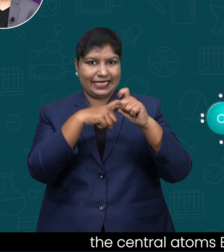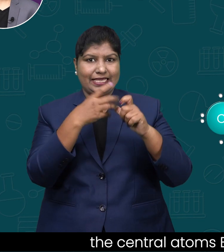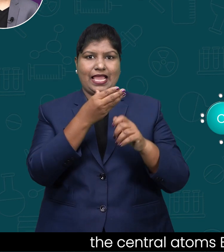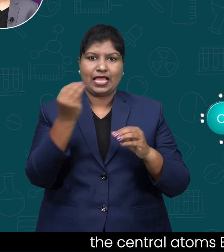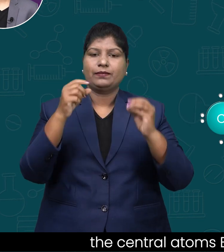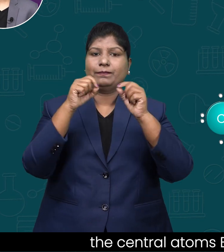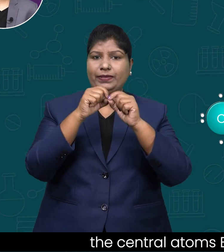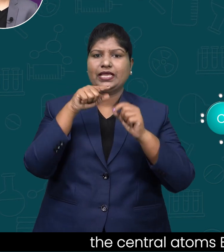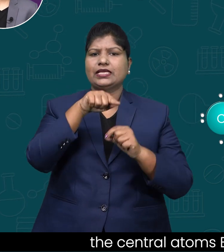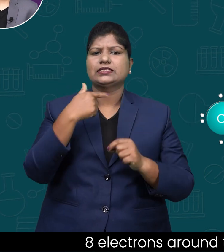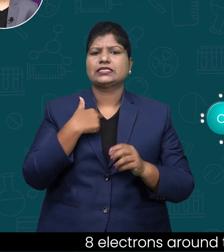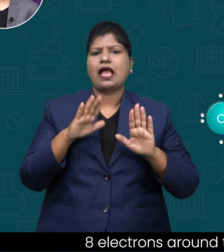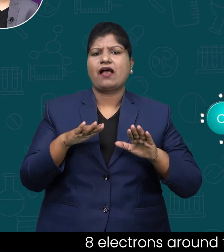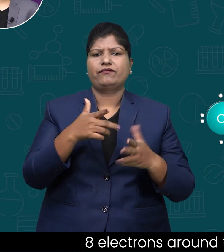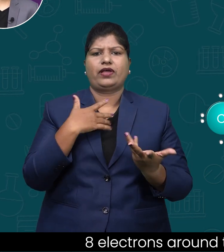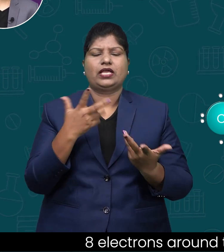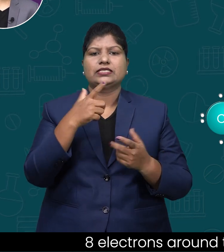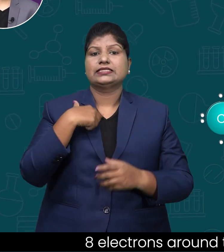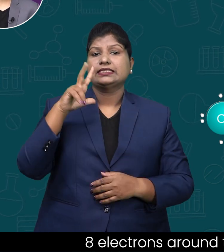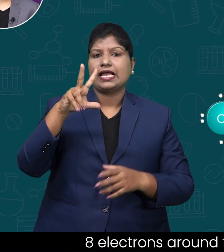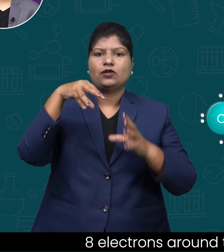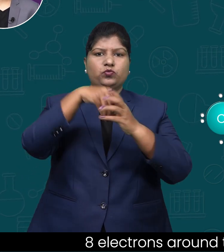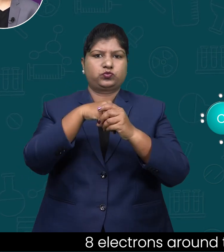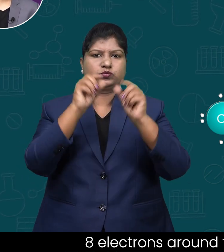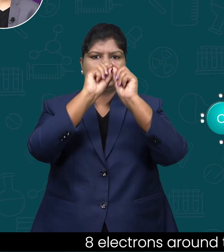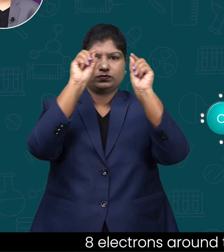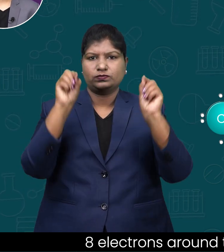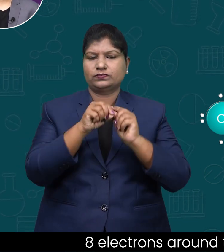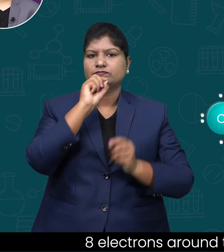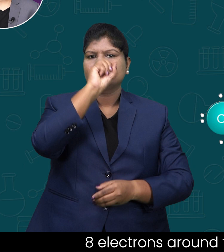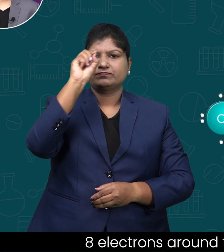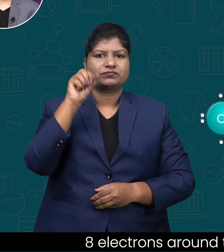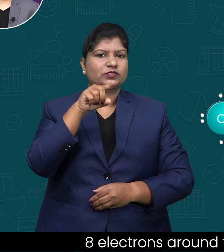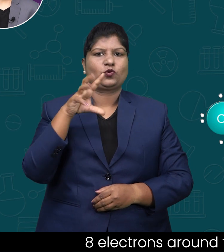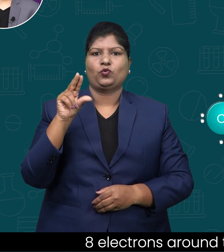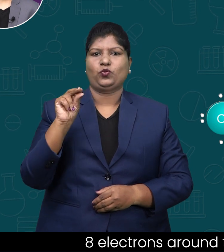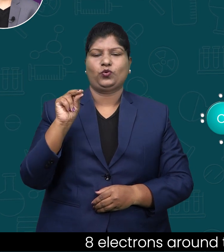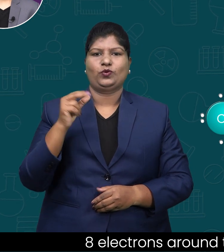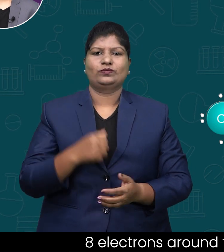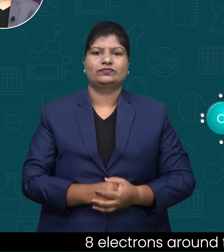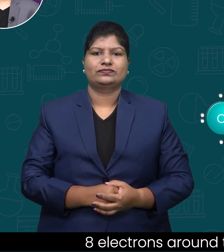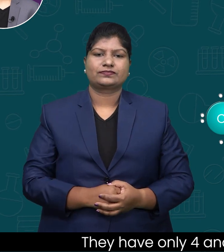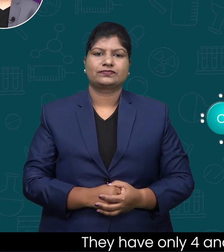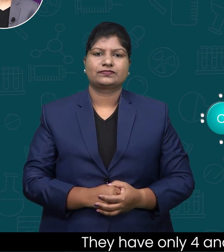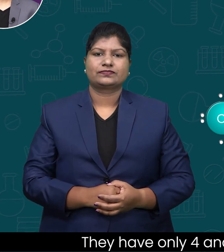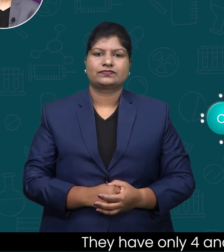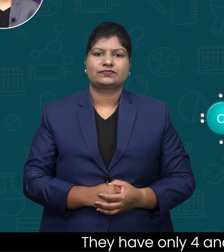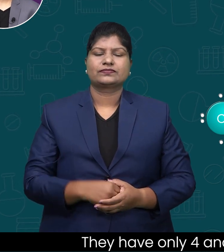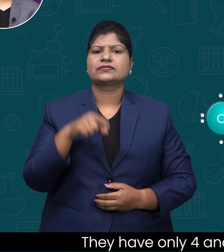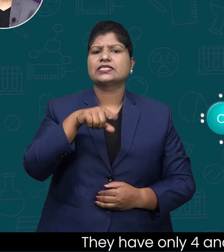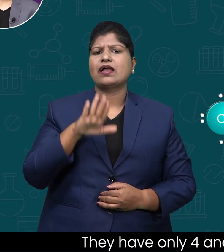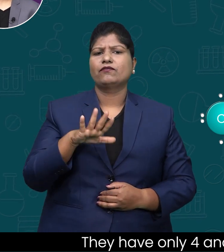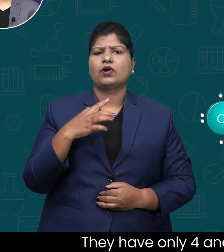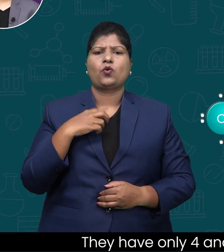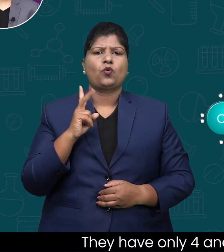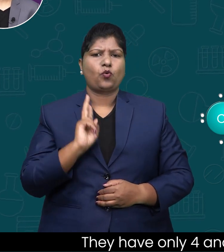B did not possess 8 electrons around them in the valence shell? They have only